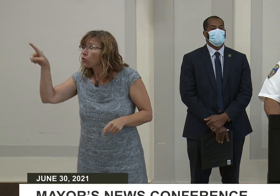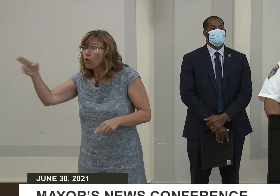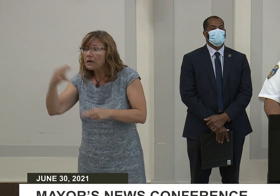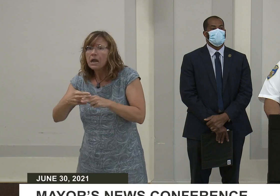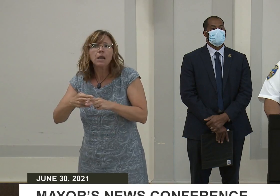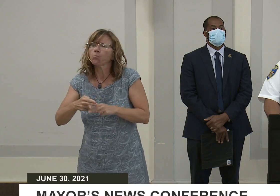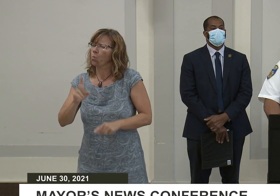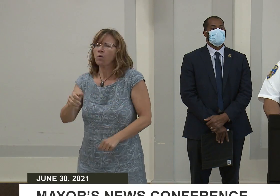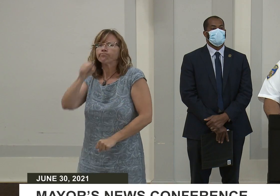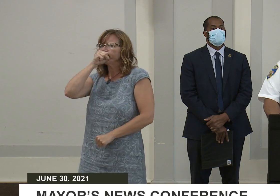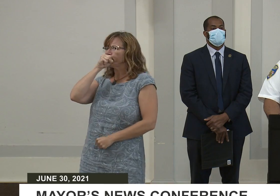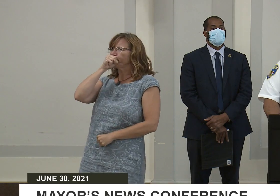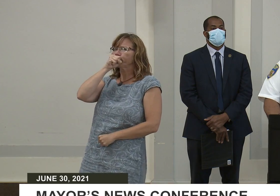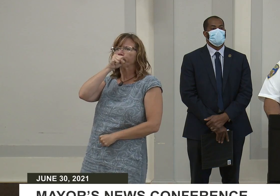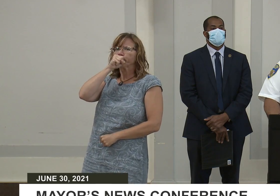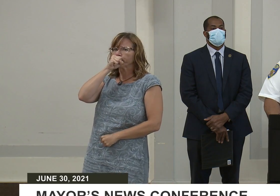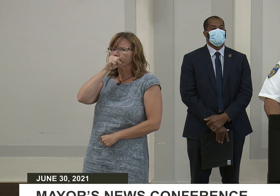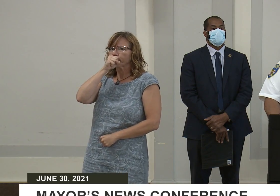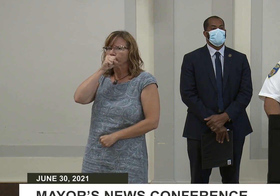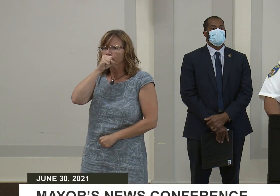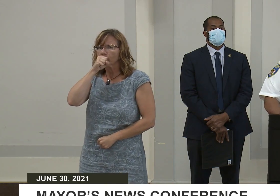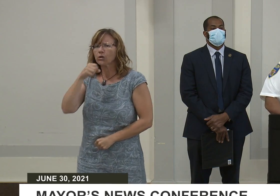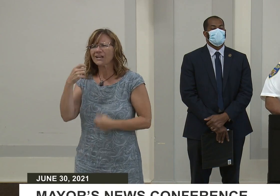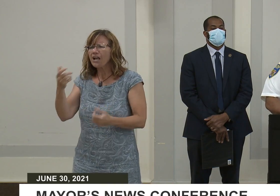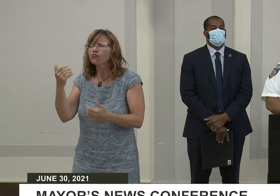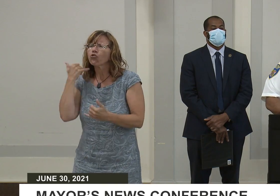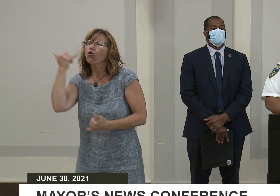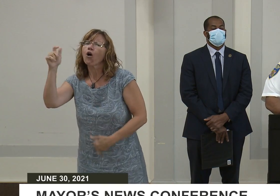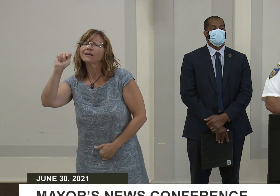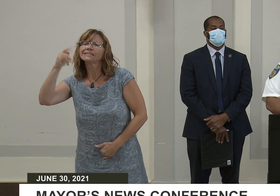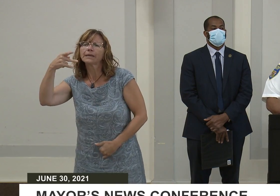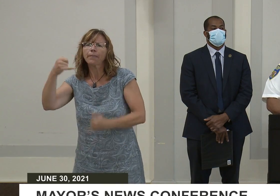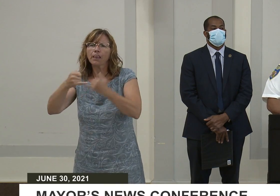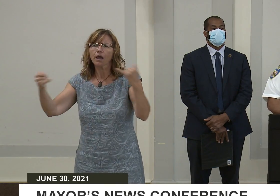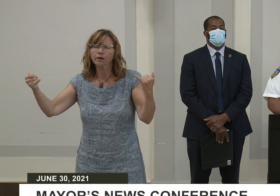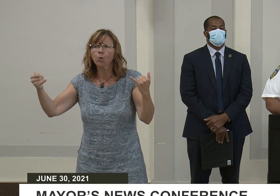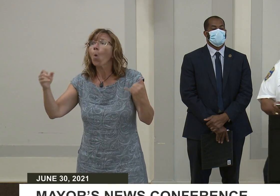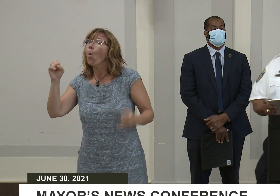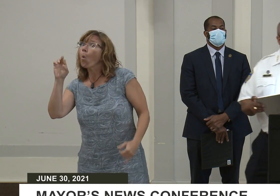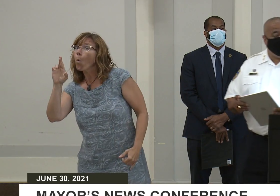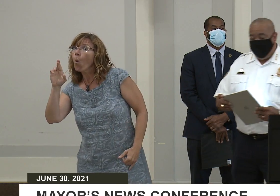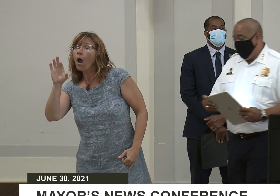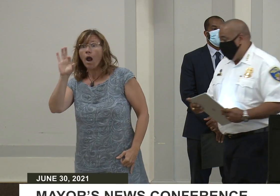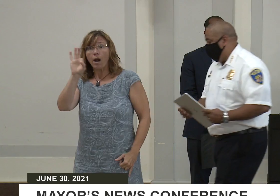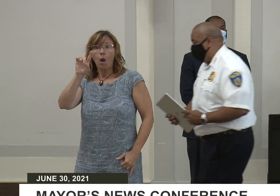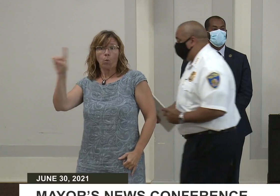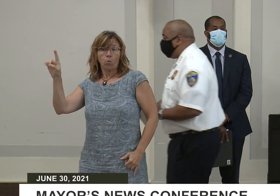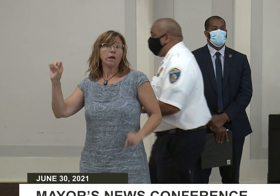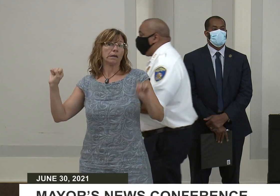1-667-LOCKUP or simply call 911. At this time, I'll turn it over to Inspector Del Holmes.